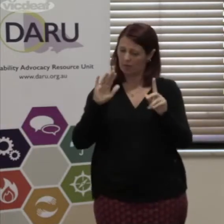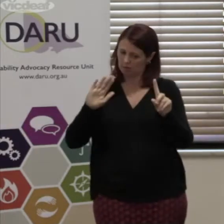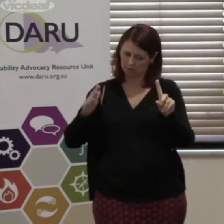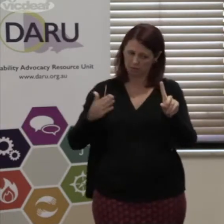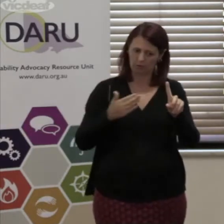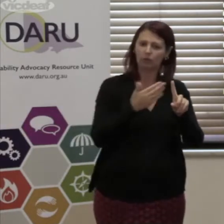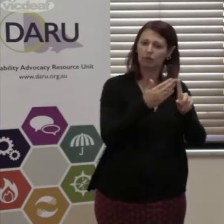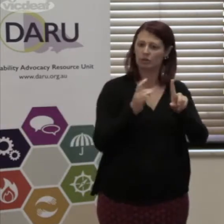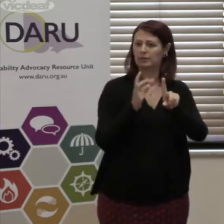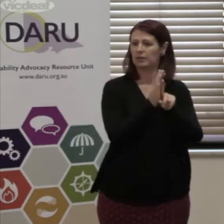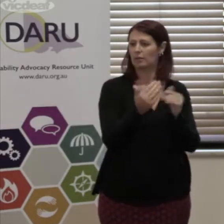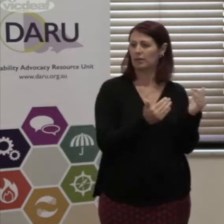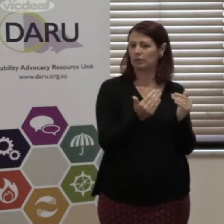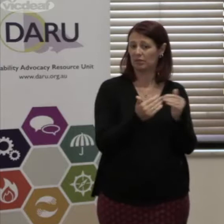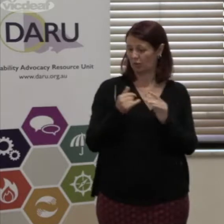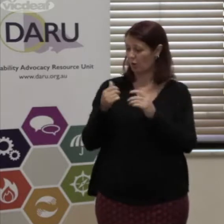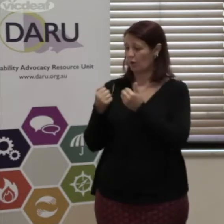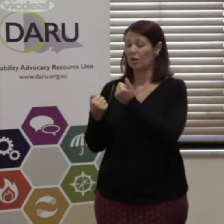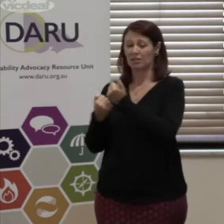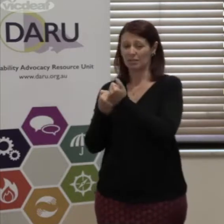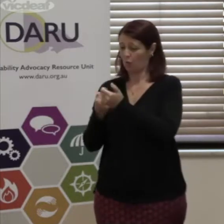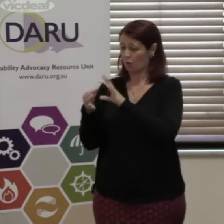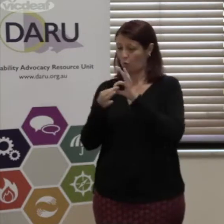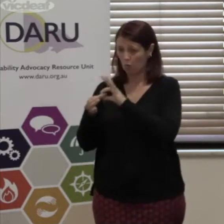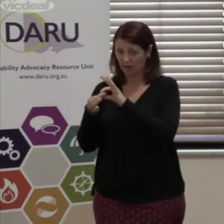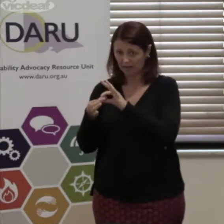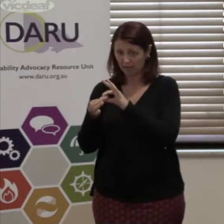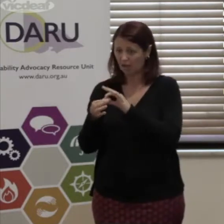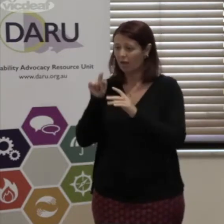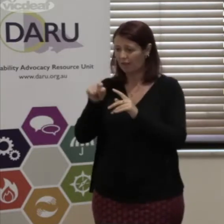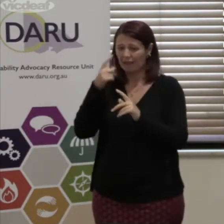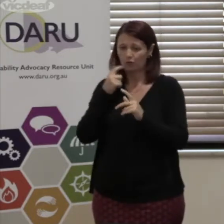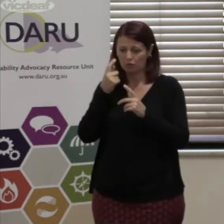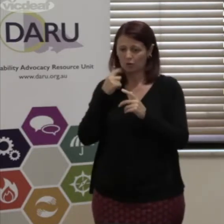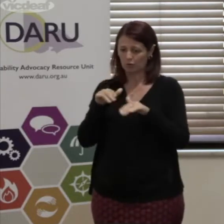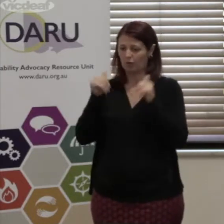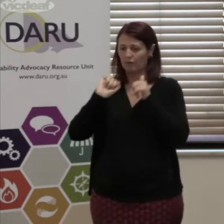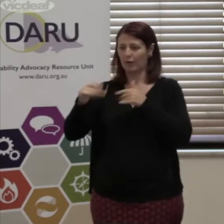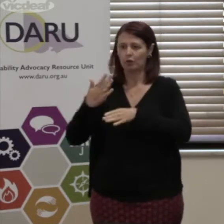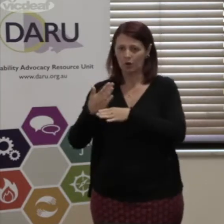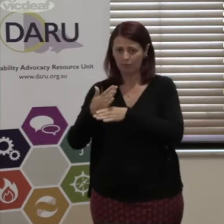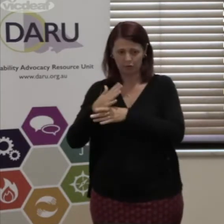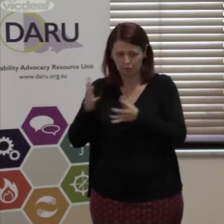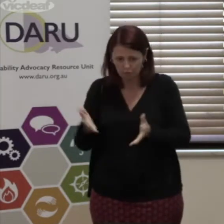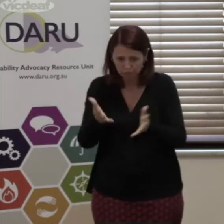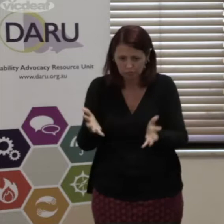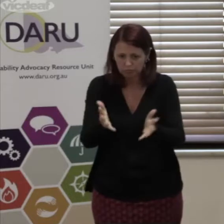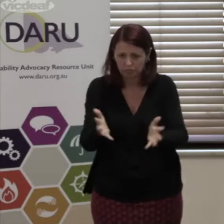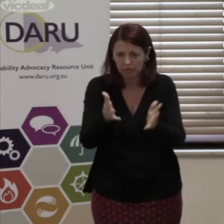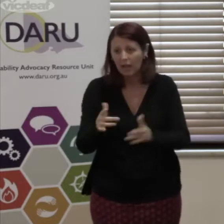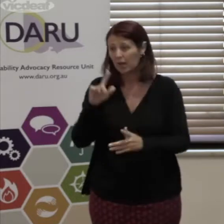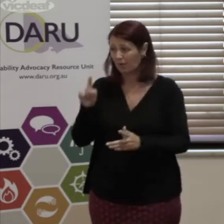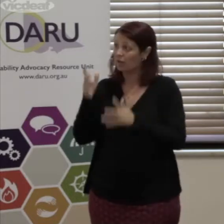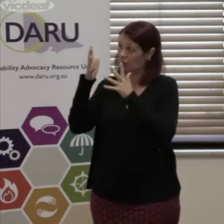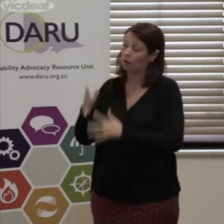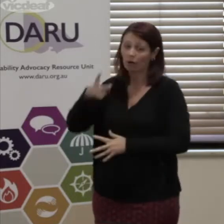that in fact, support coordinators are tasked with the job of doing themselves out of a job. But of course there are some people, and in fact there are